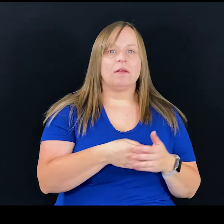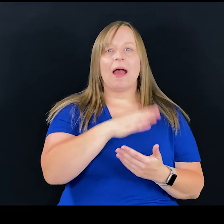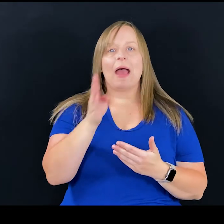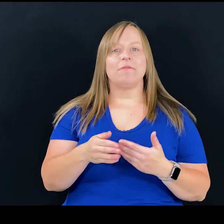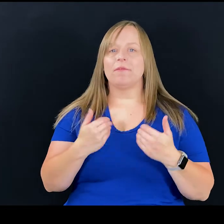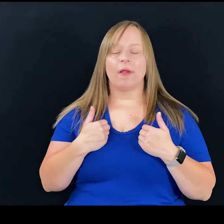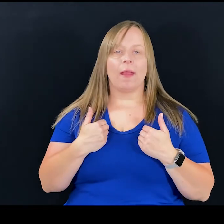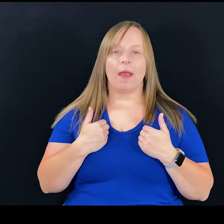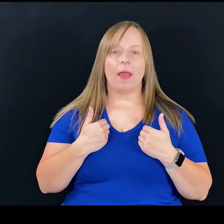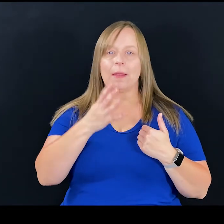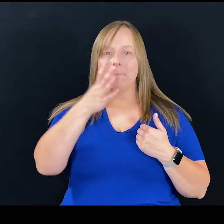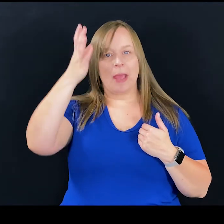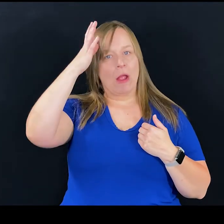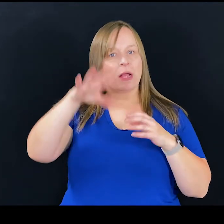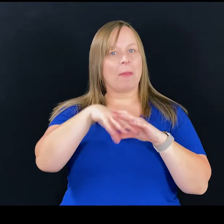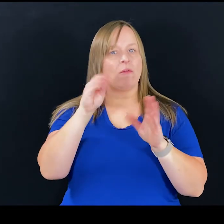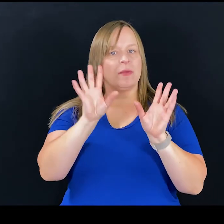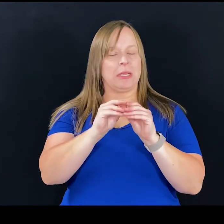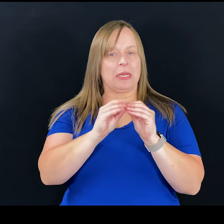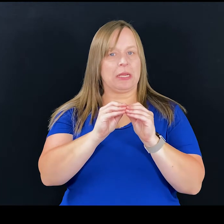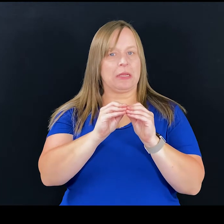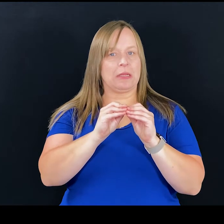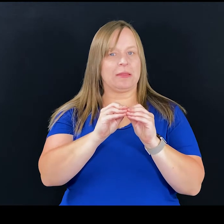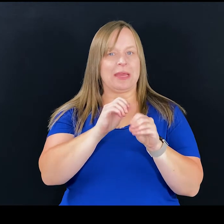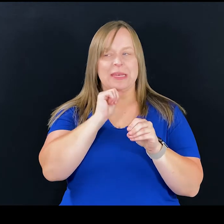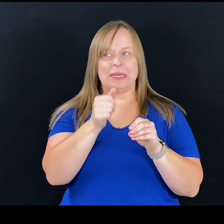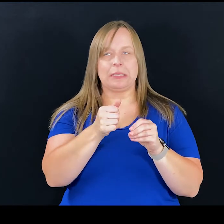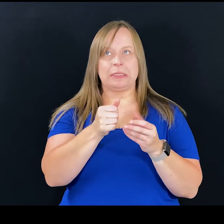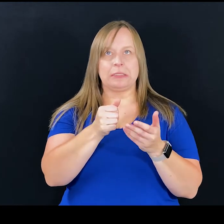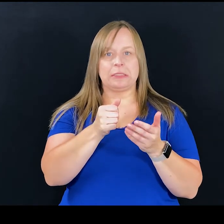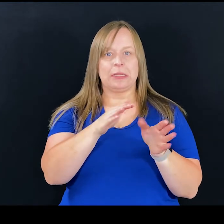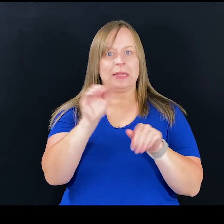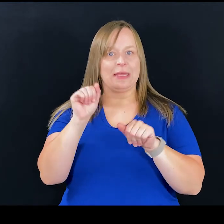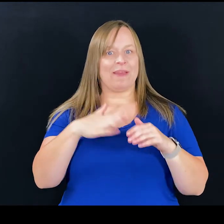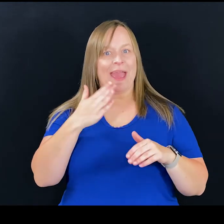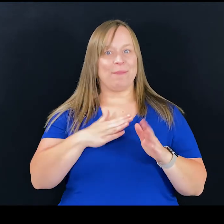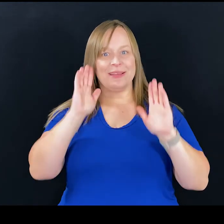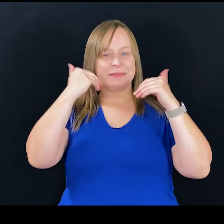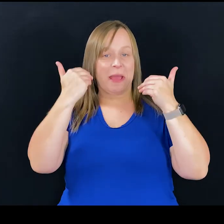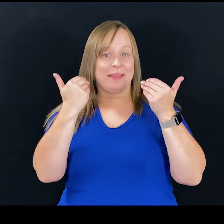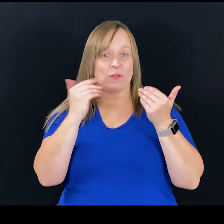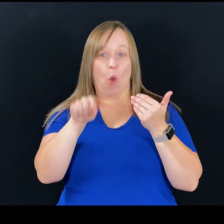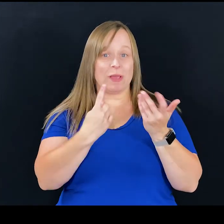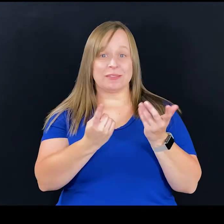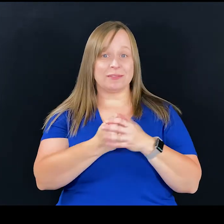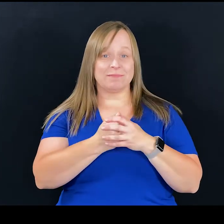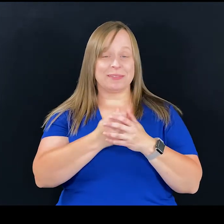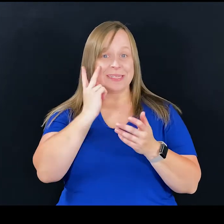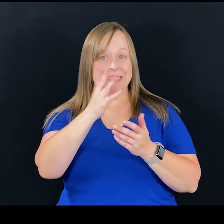to act? I've never had a parent come out of a meeting that didn't leave happy and